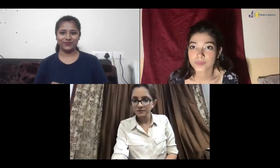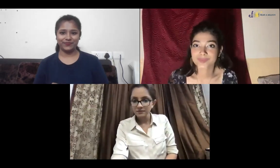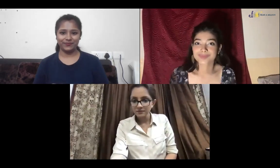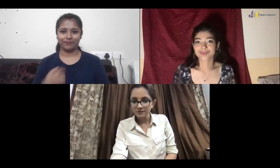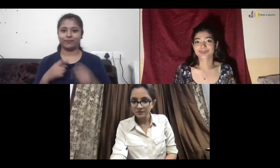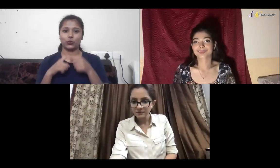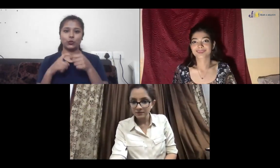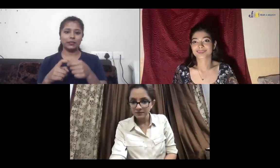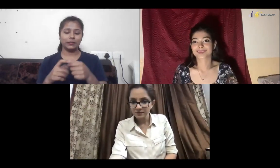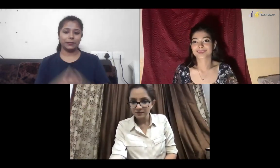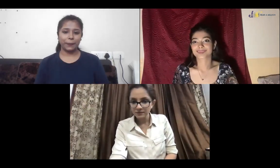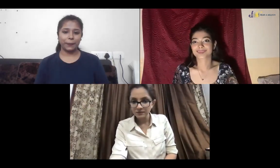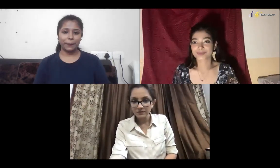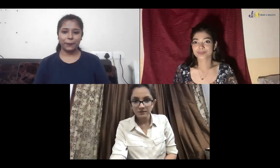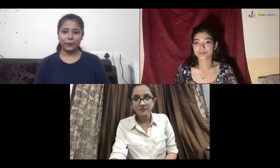Yes, yes.